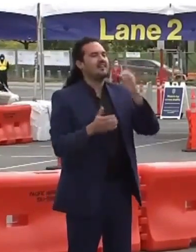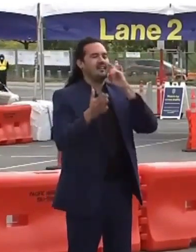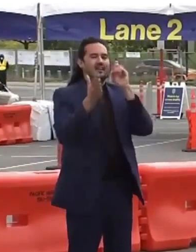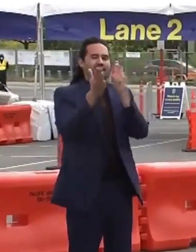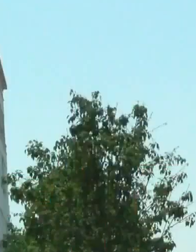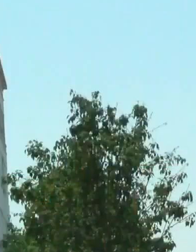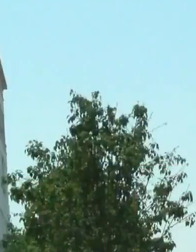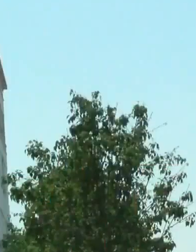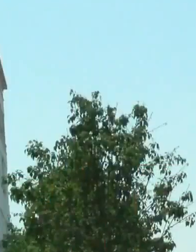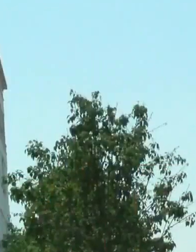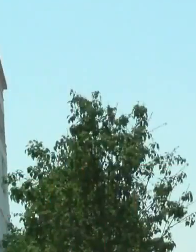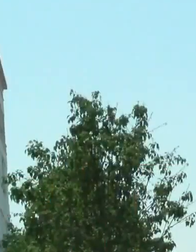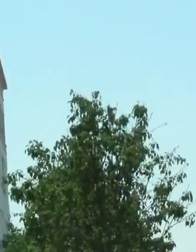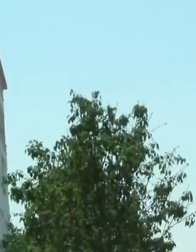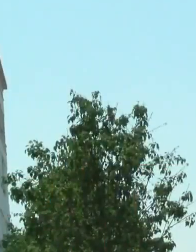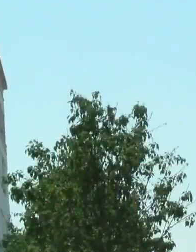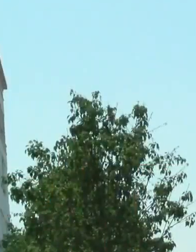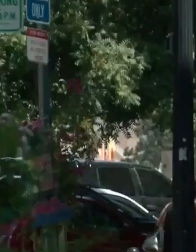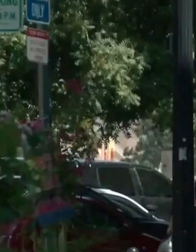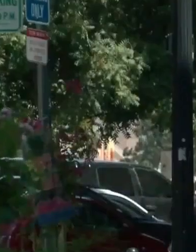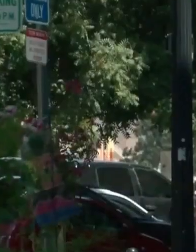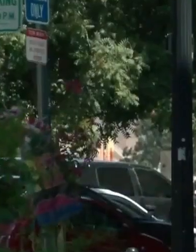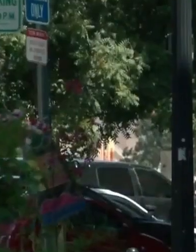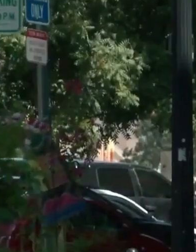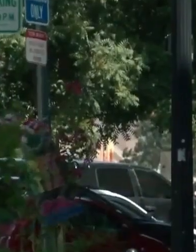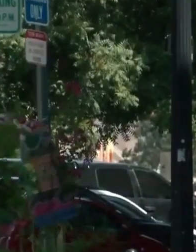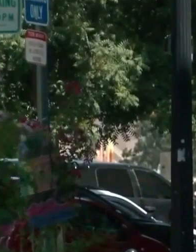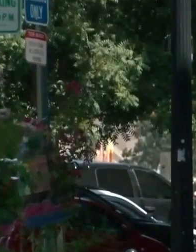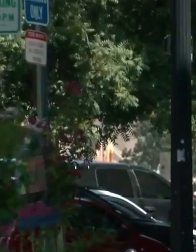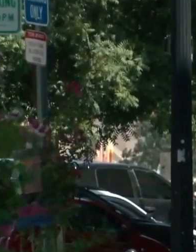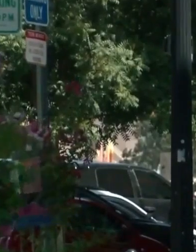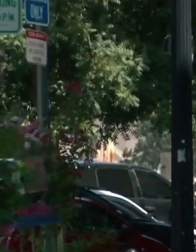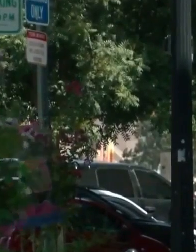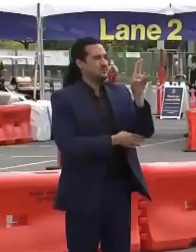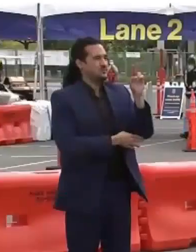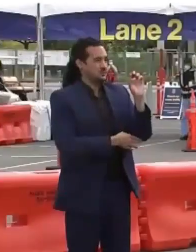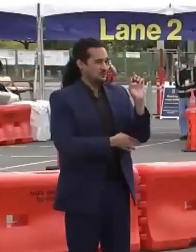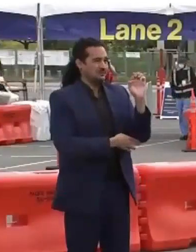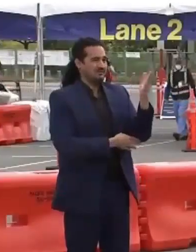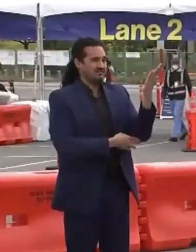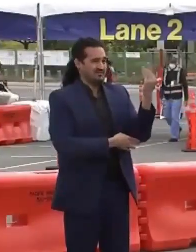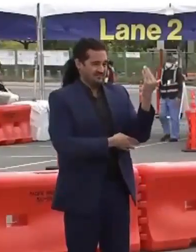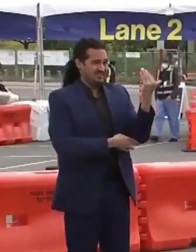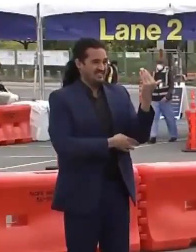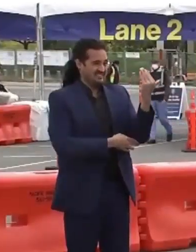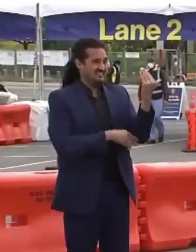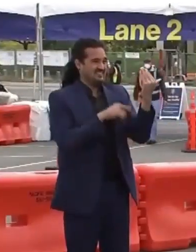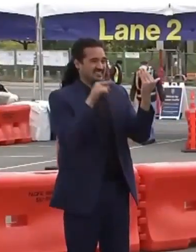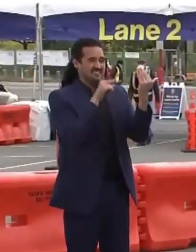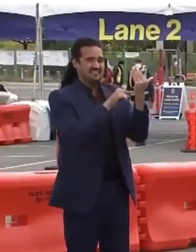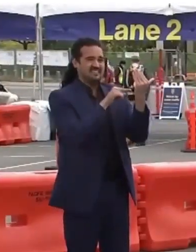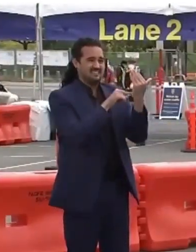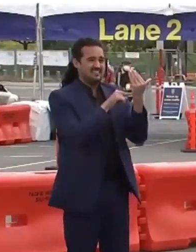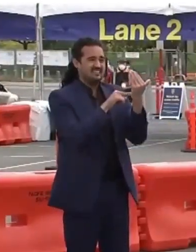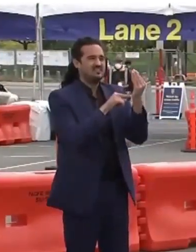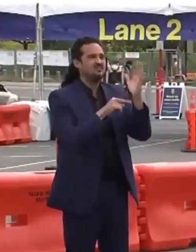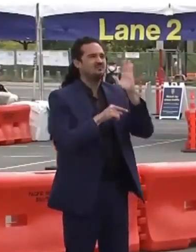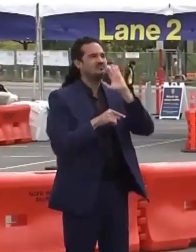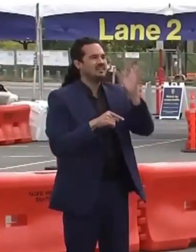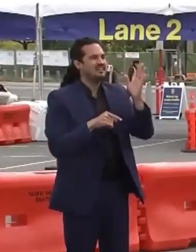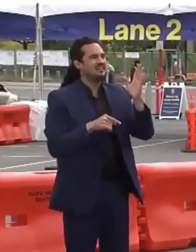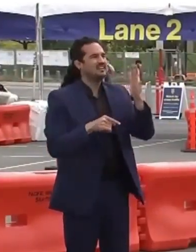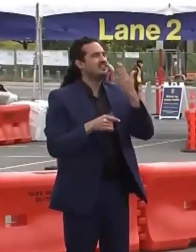A new chapter amid the coronavirus pandemic is around the corner for California, according to Governor Gavin Newsom. We'll be getting rid of the colored